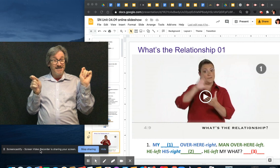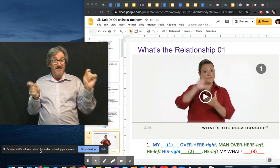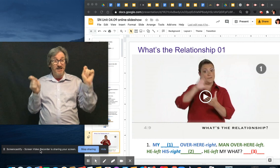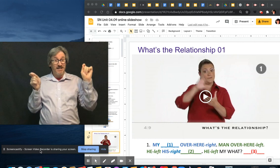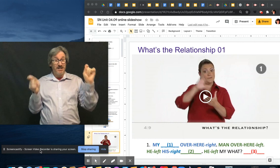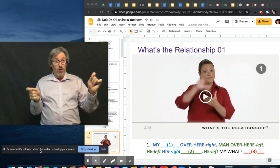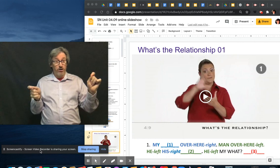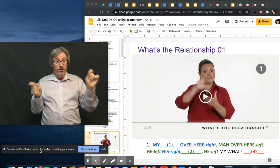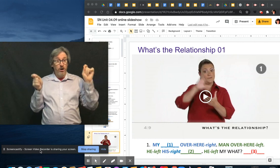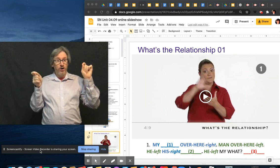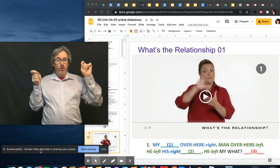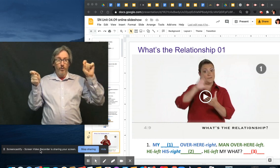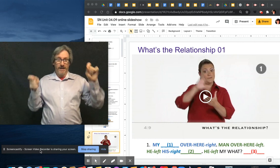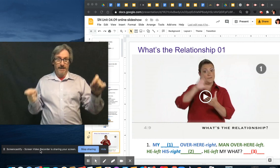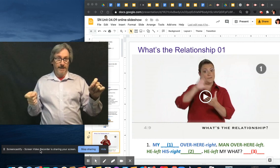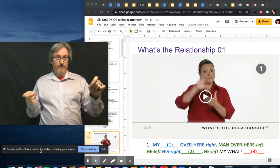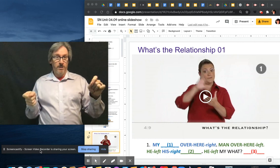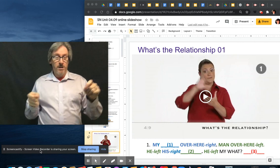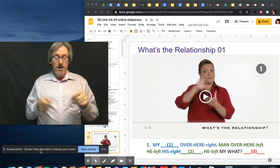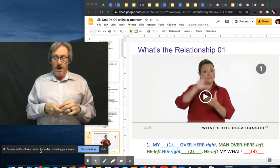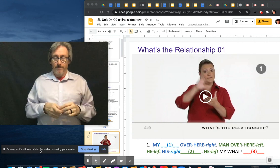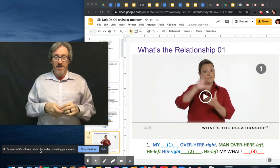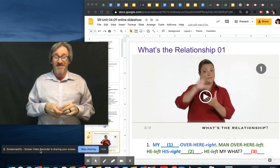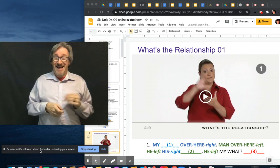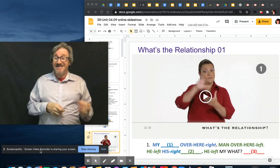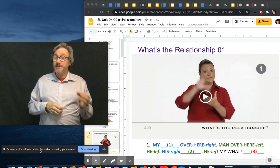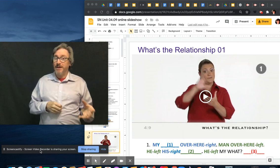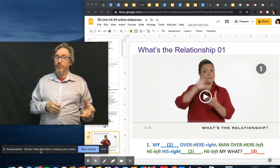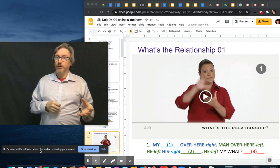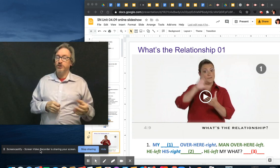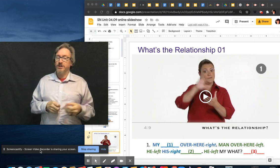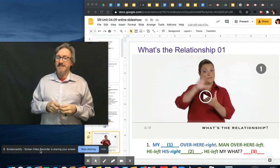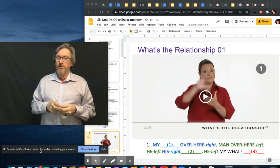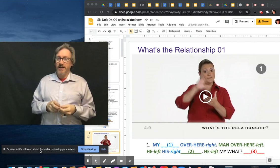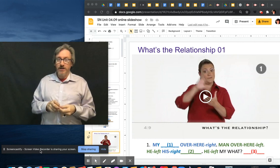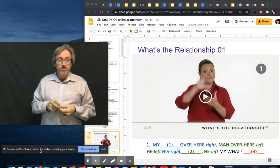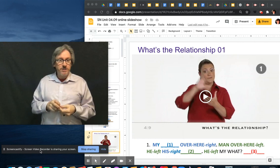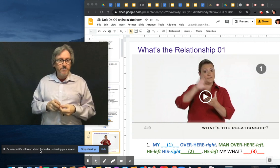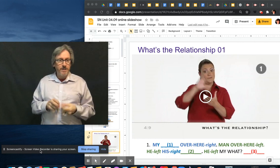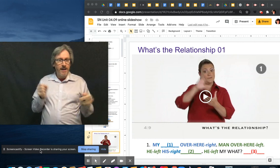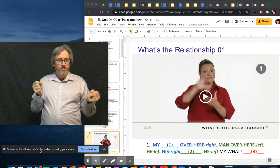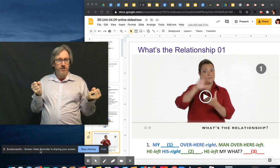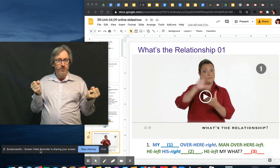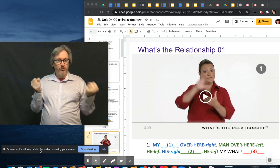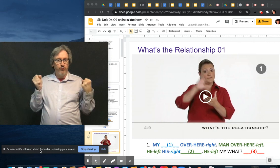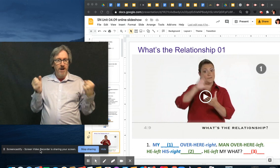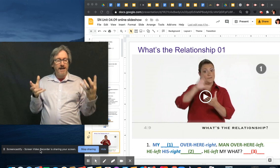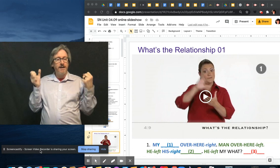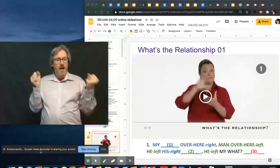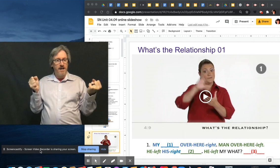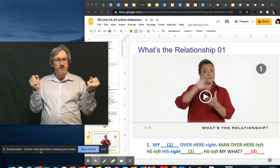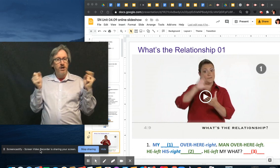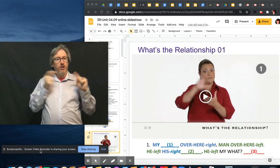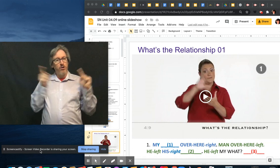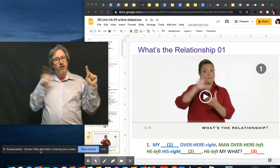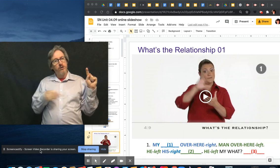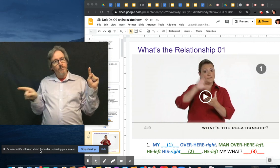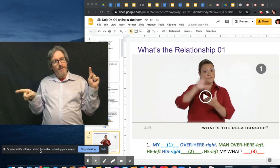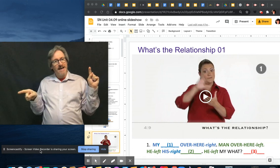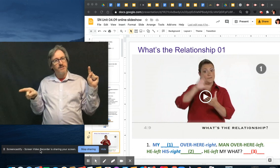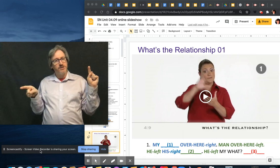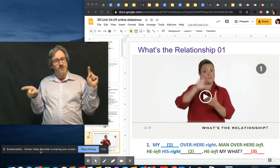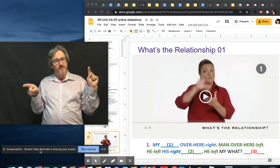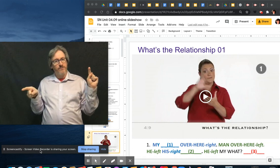getting significantly longer quickly. That's the big push, is now getting you to be able to recognize